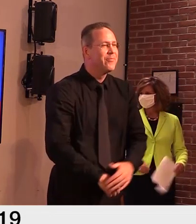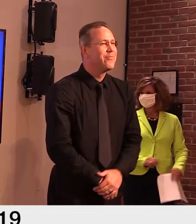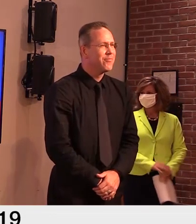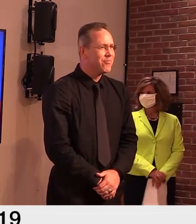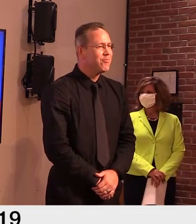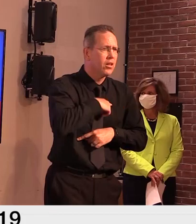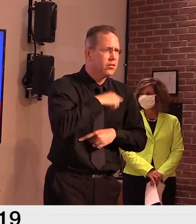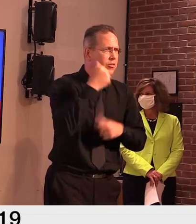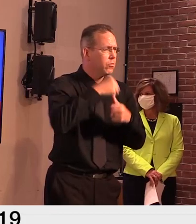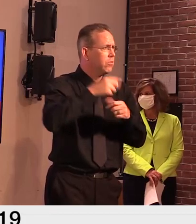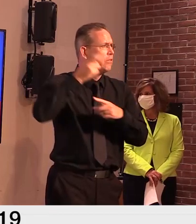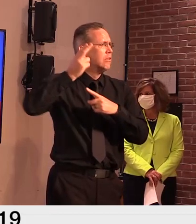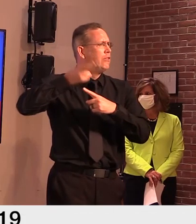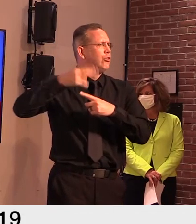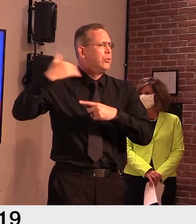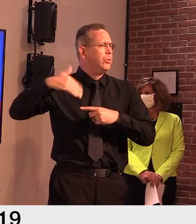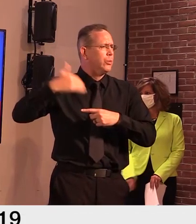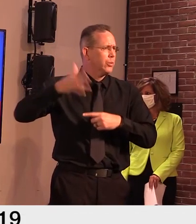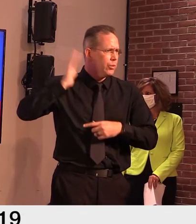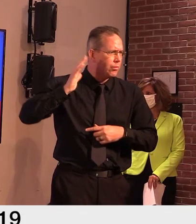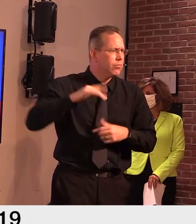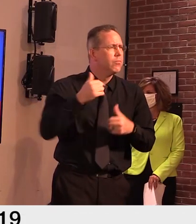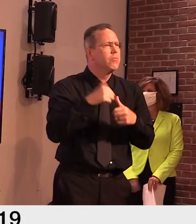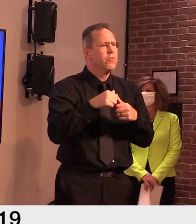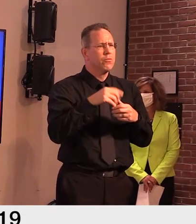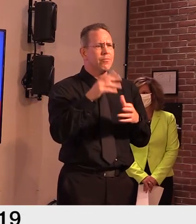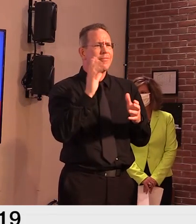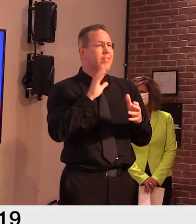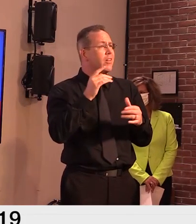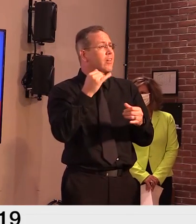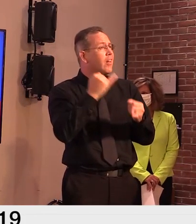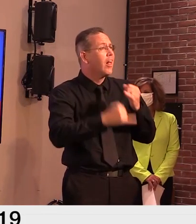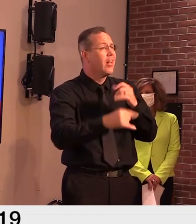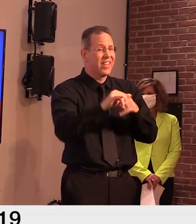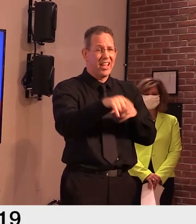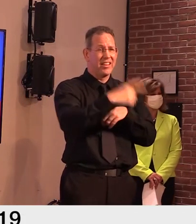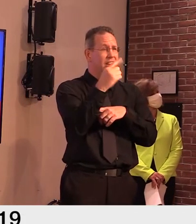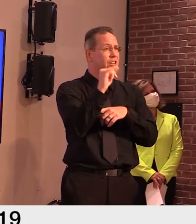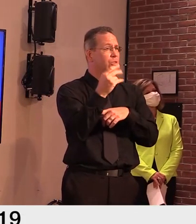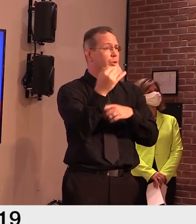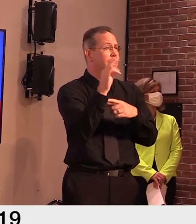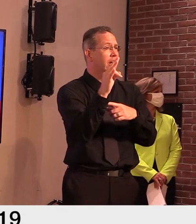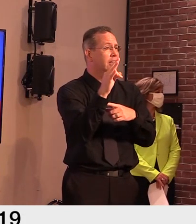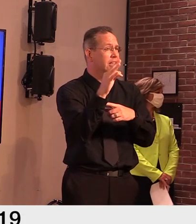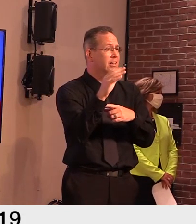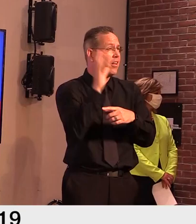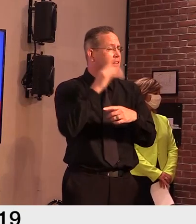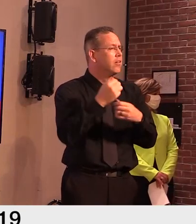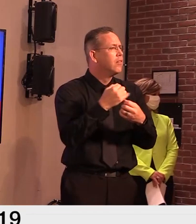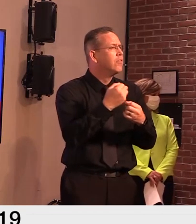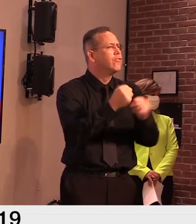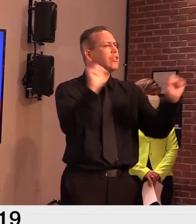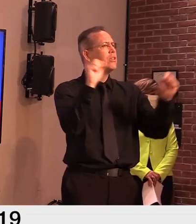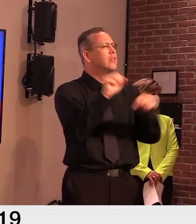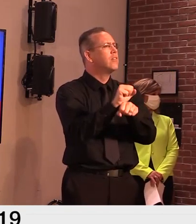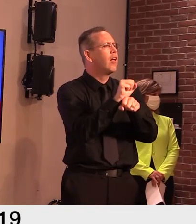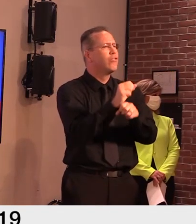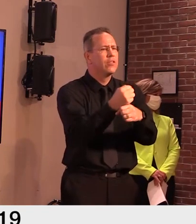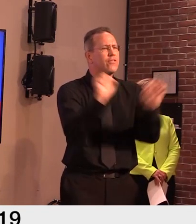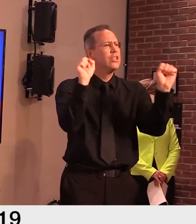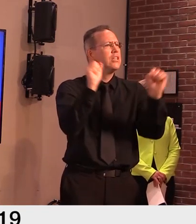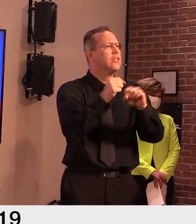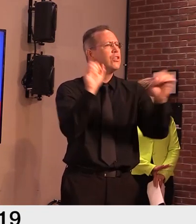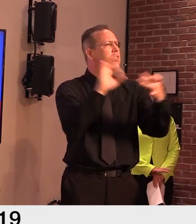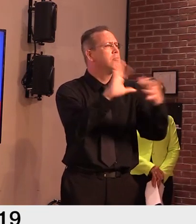I want to start by recognizing the importance of today's date. As you may know, June 19th has